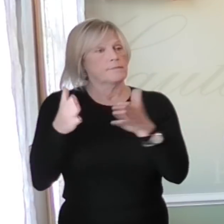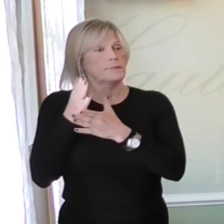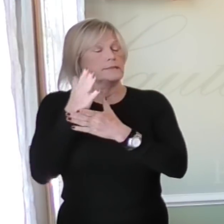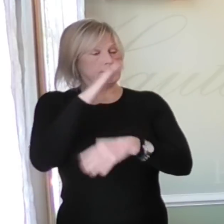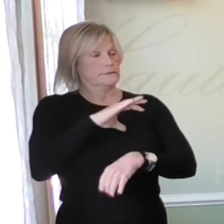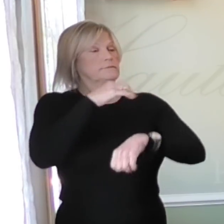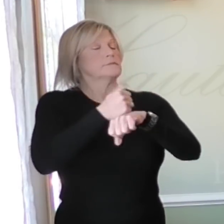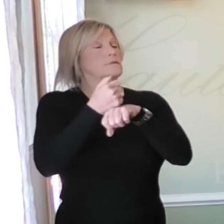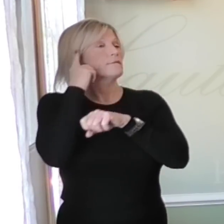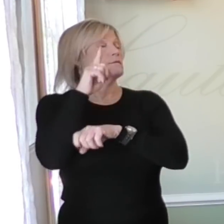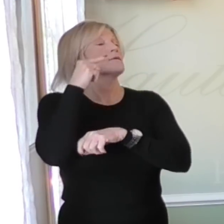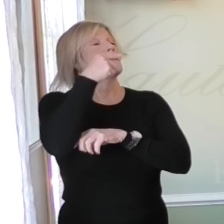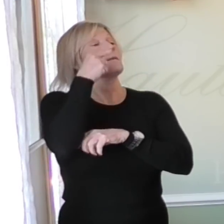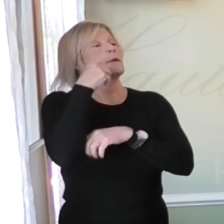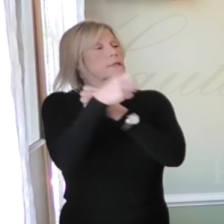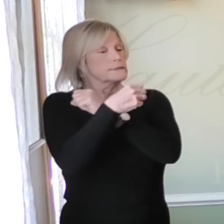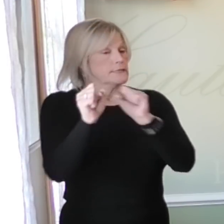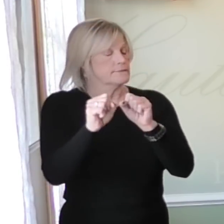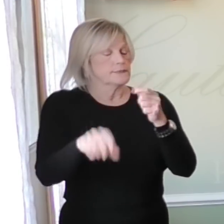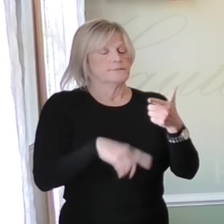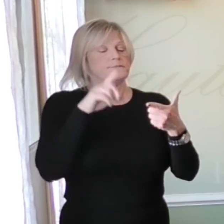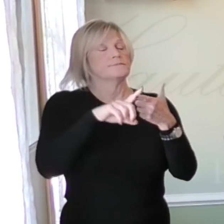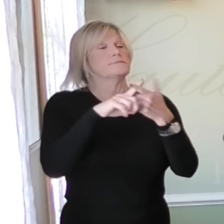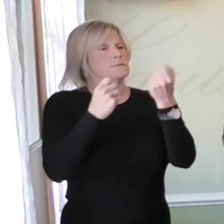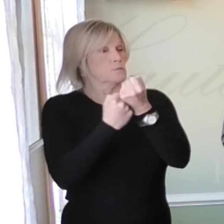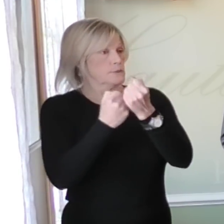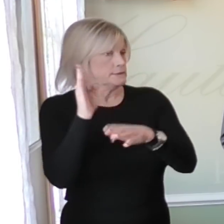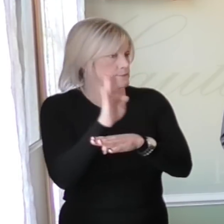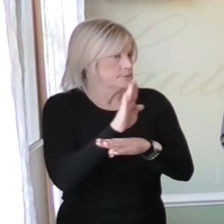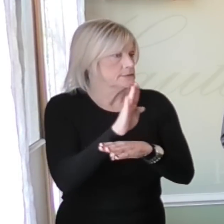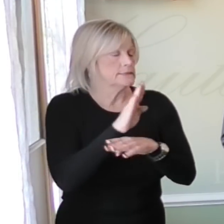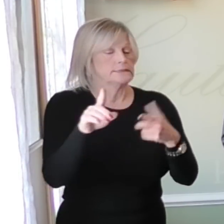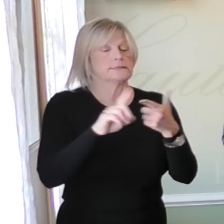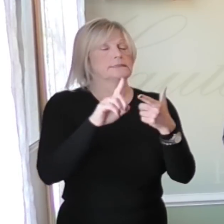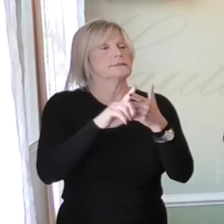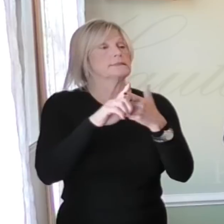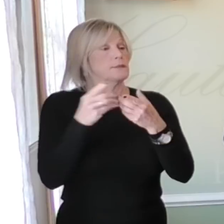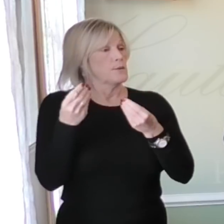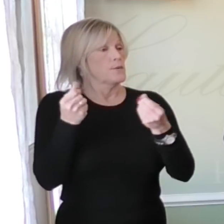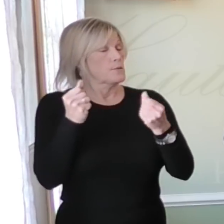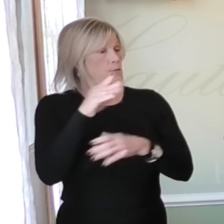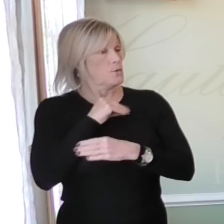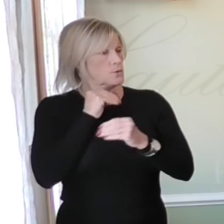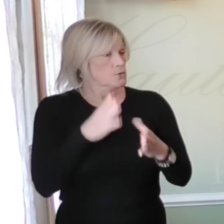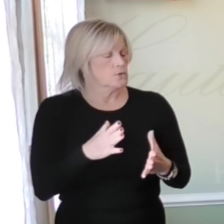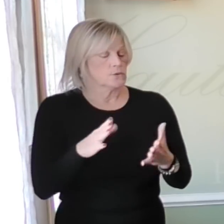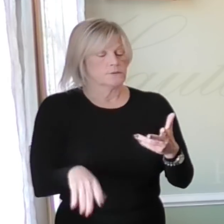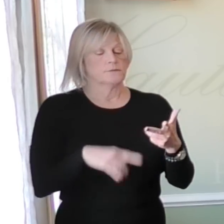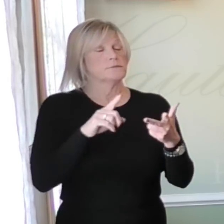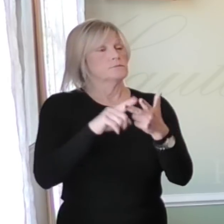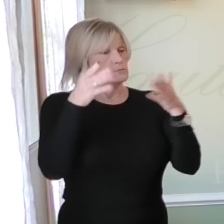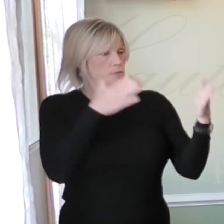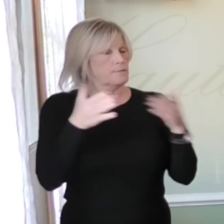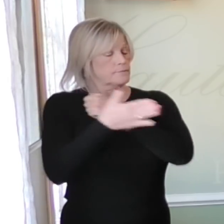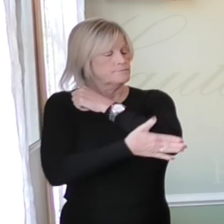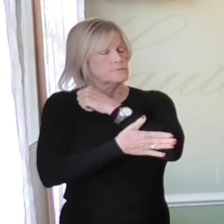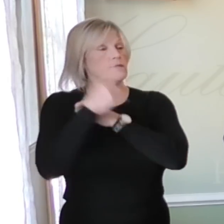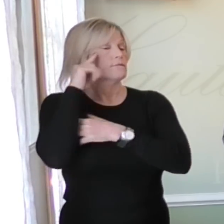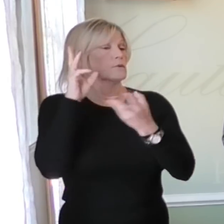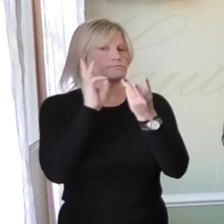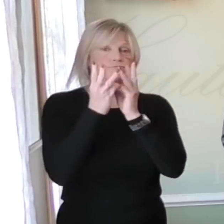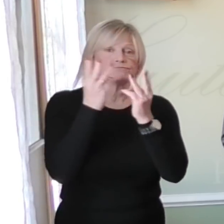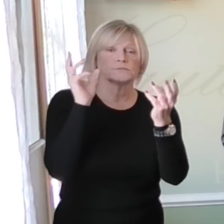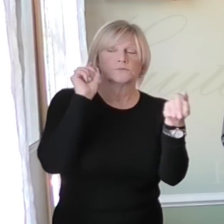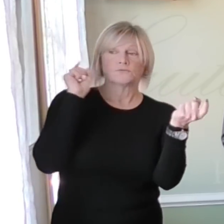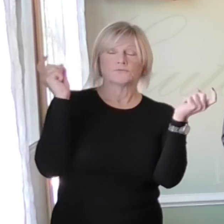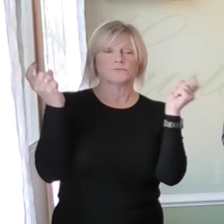for public safety, supporting our businesses and property owners, preparing our county for climate